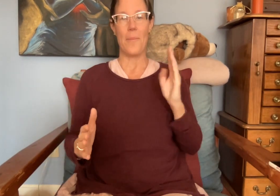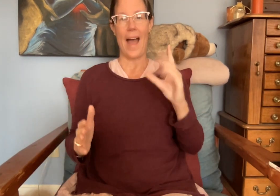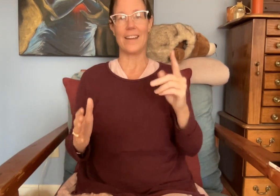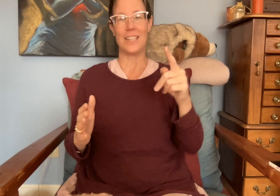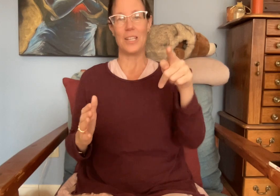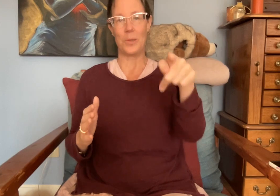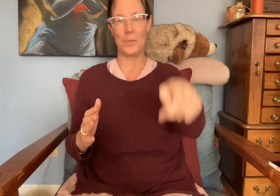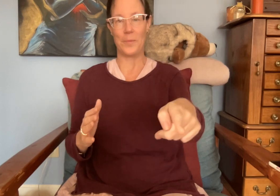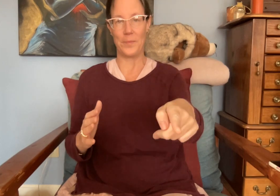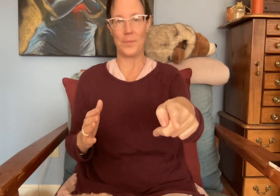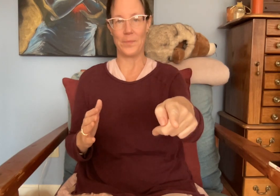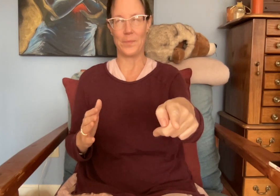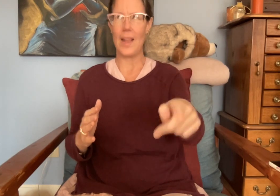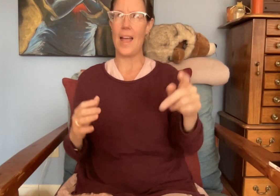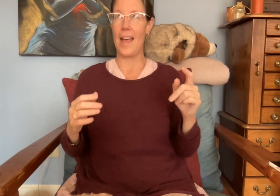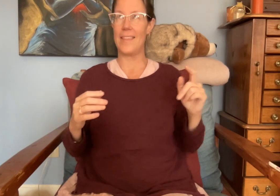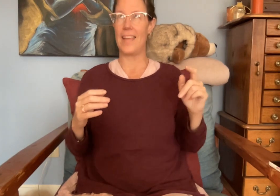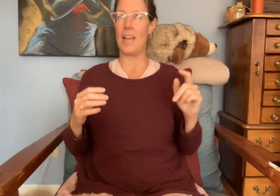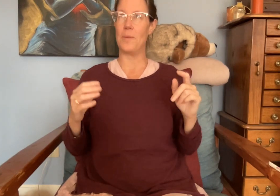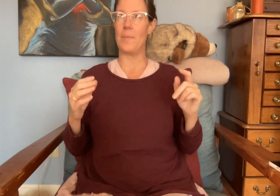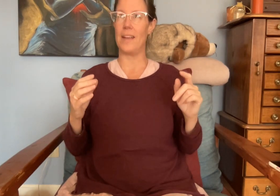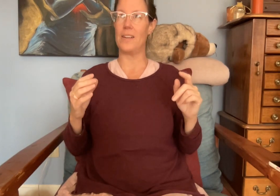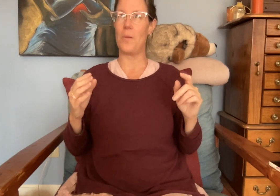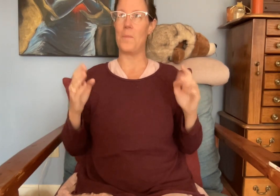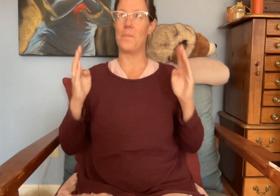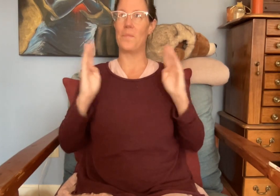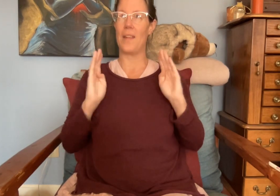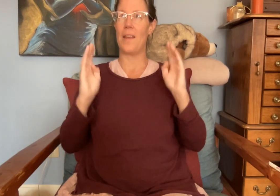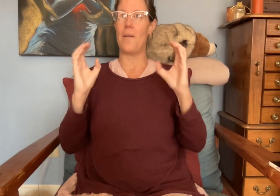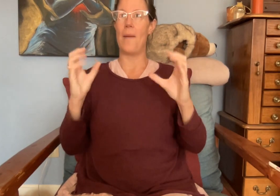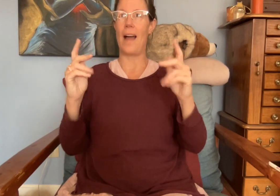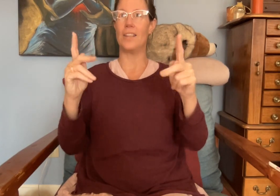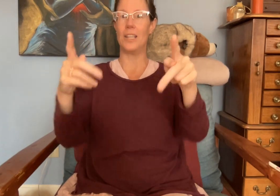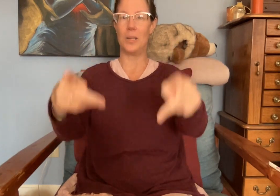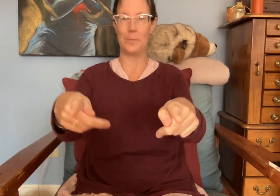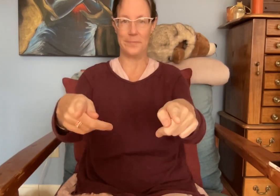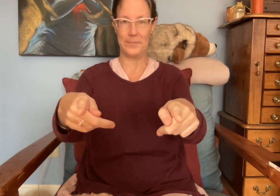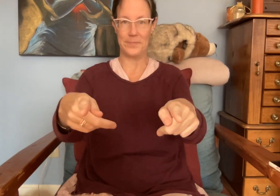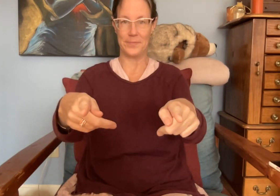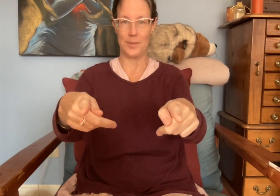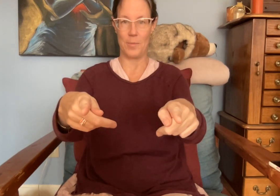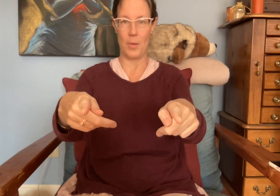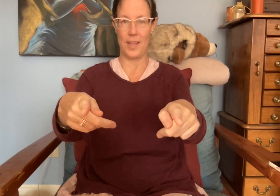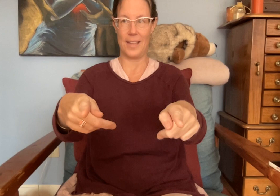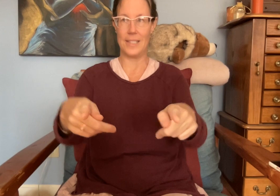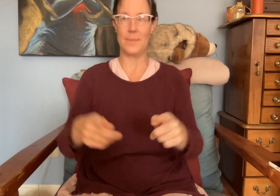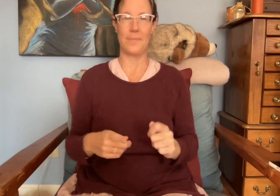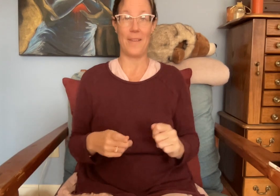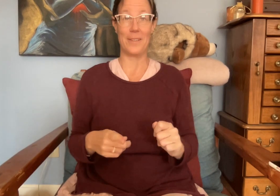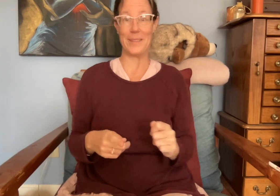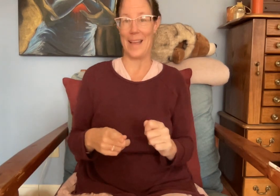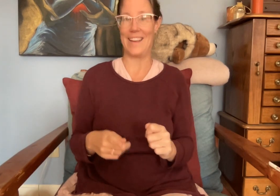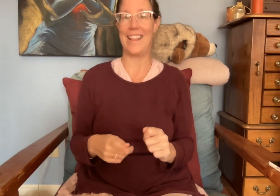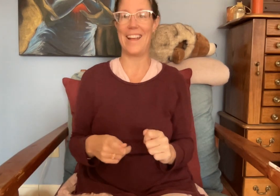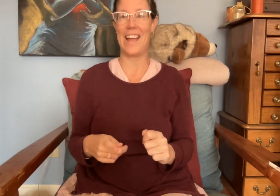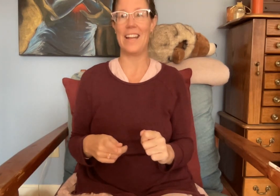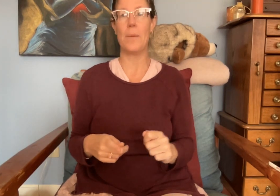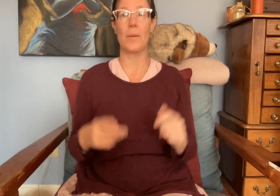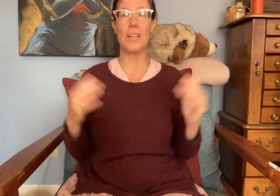back to you. At the end, we might go back to you with both hands. Haven't decided that yet. But I'm going to do